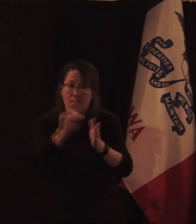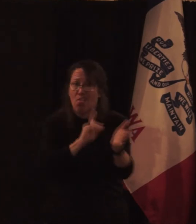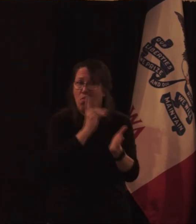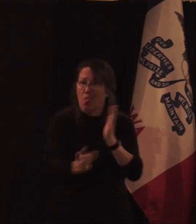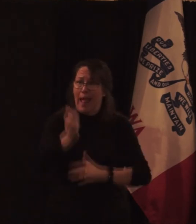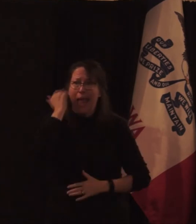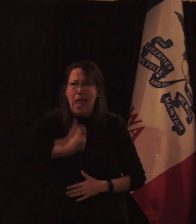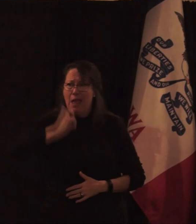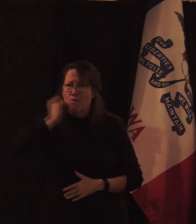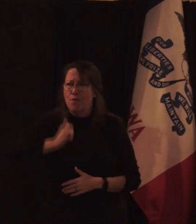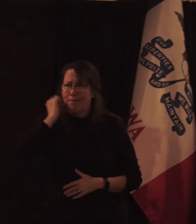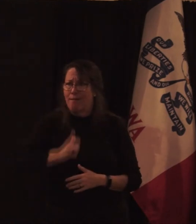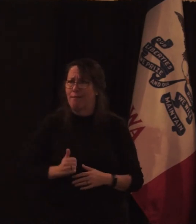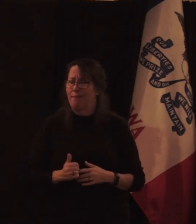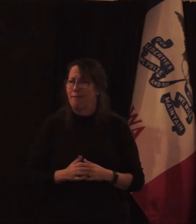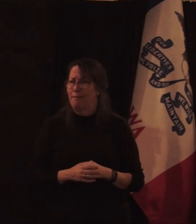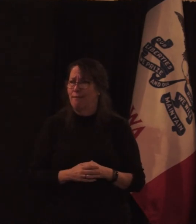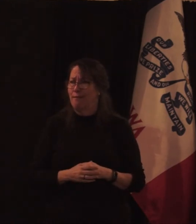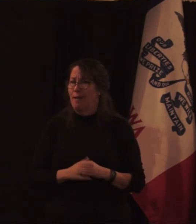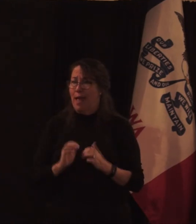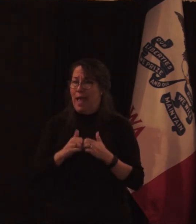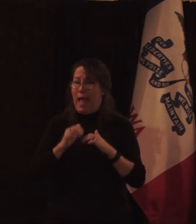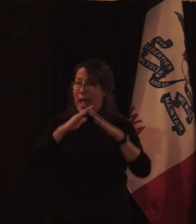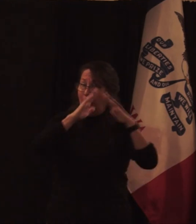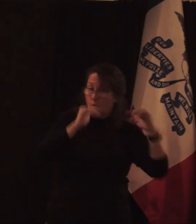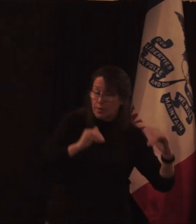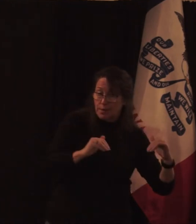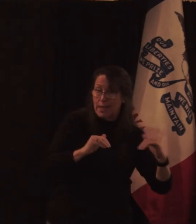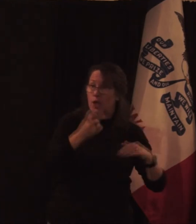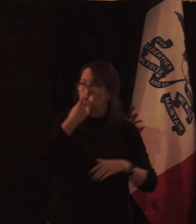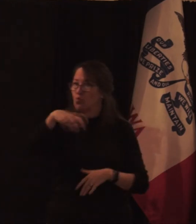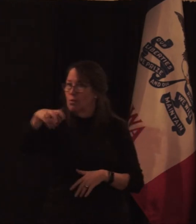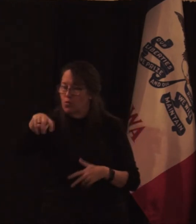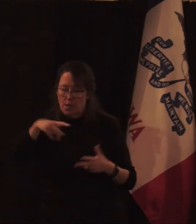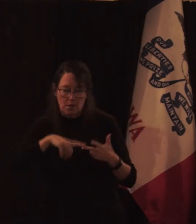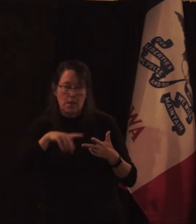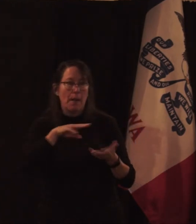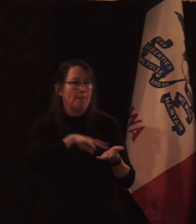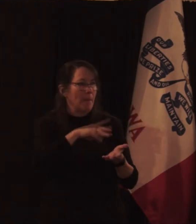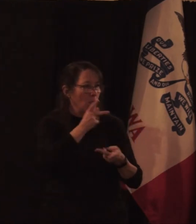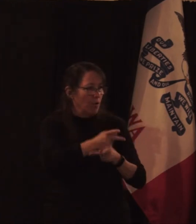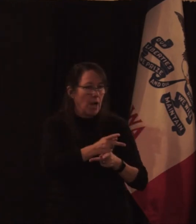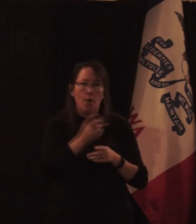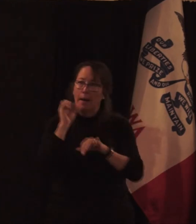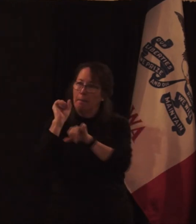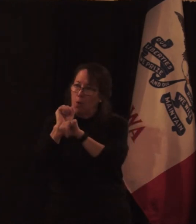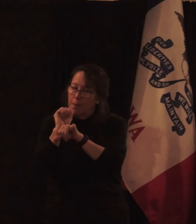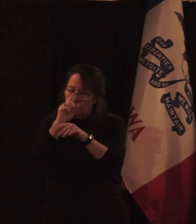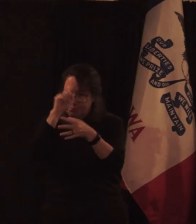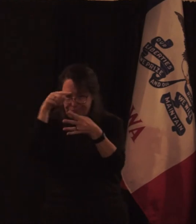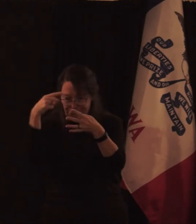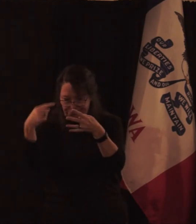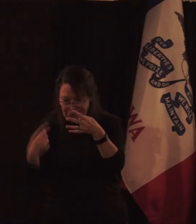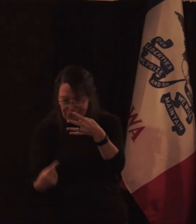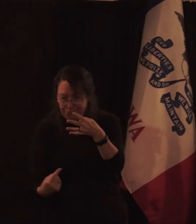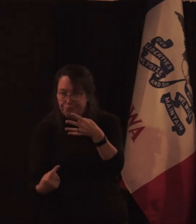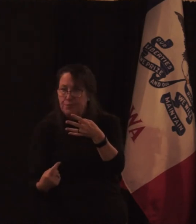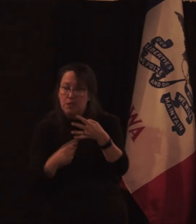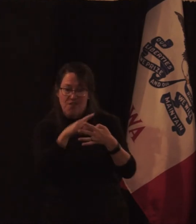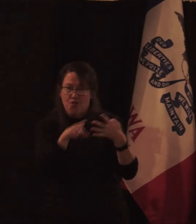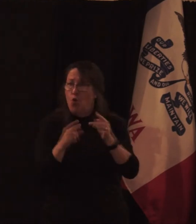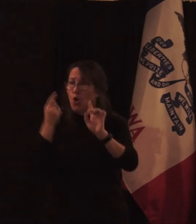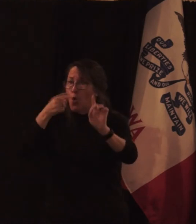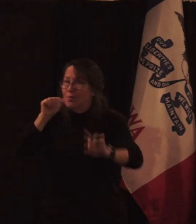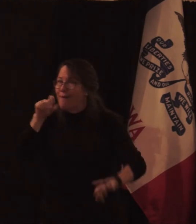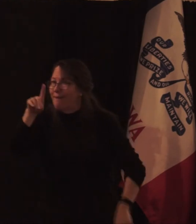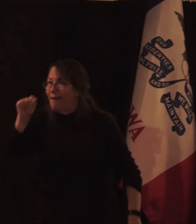are discriminated against daily in housing, transportation, medical care, employment. There were four goals